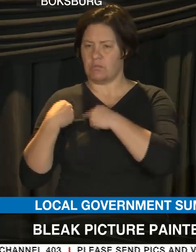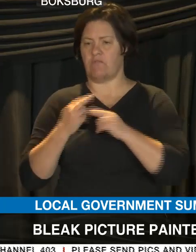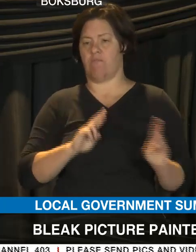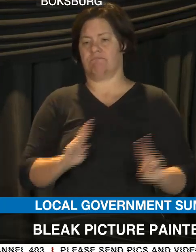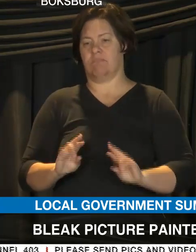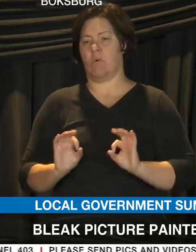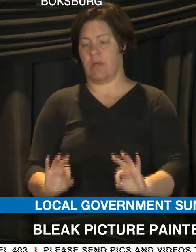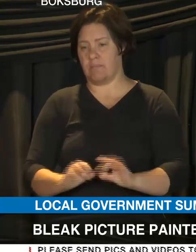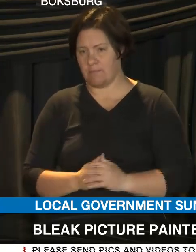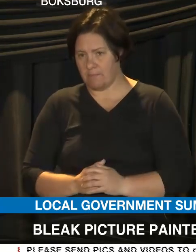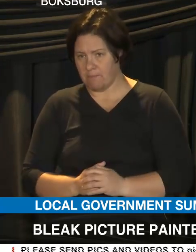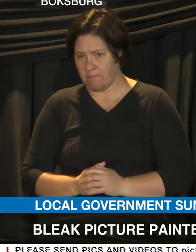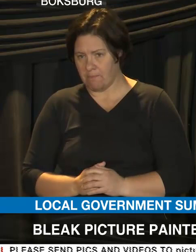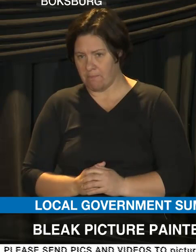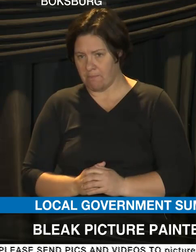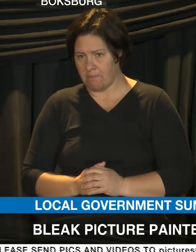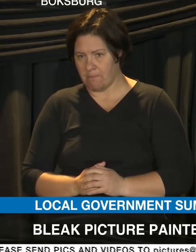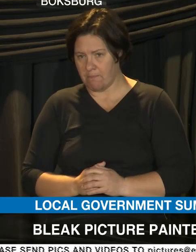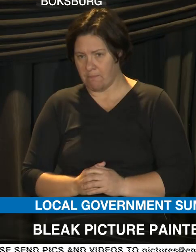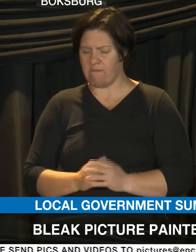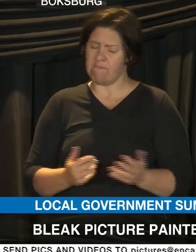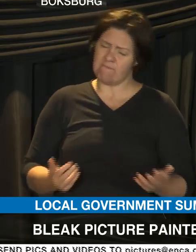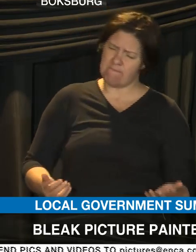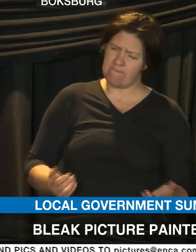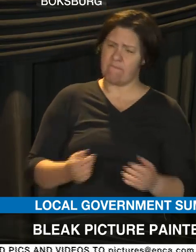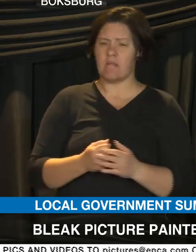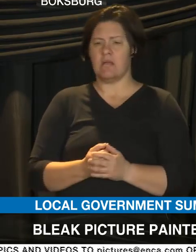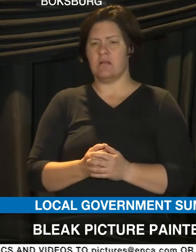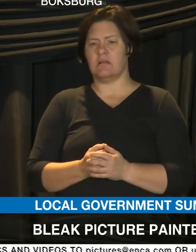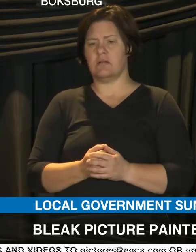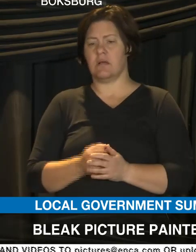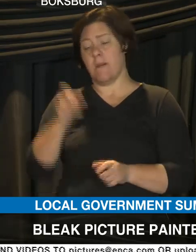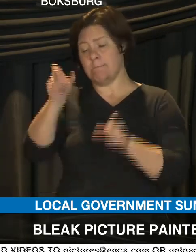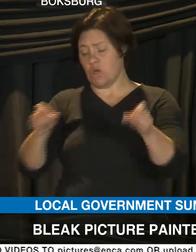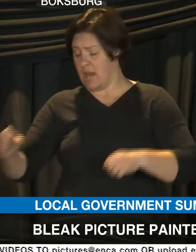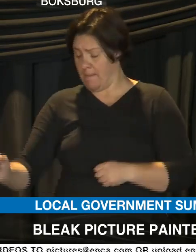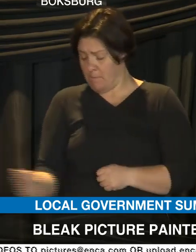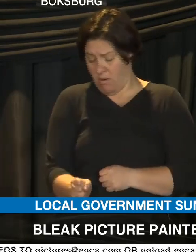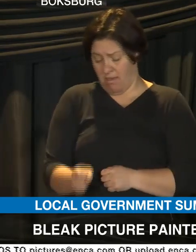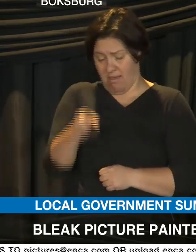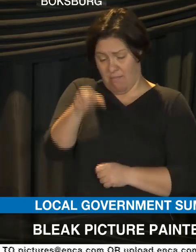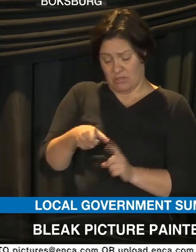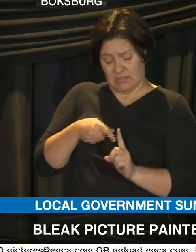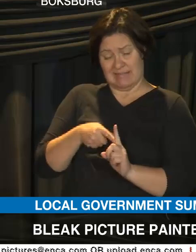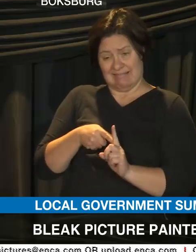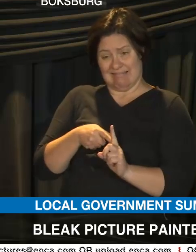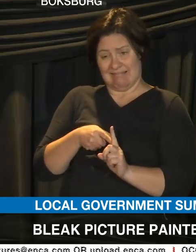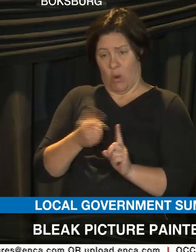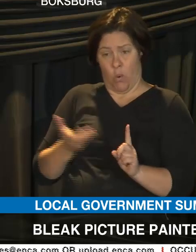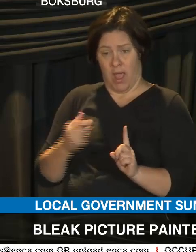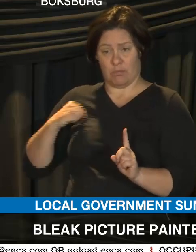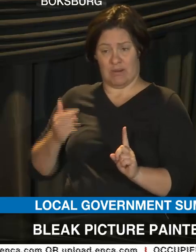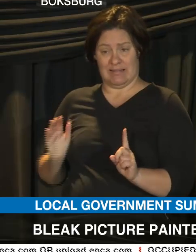manner. Now, sometimes we find that the people that are employed in our